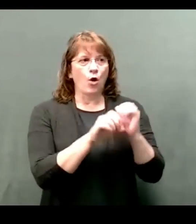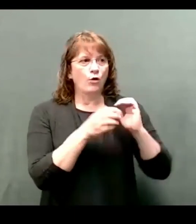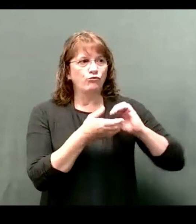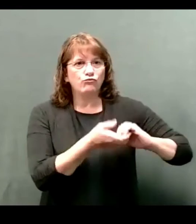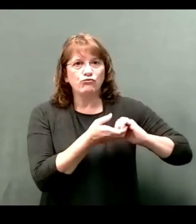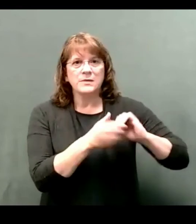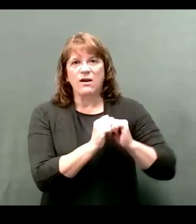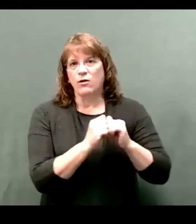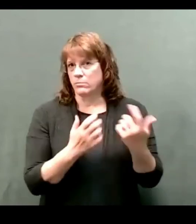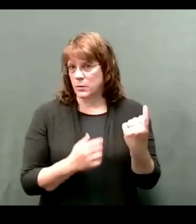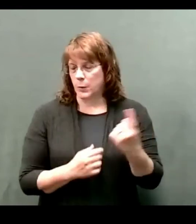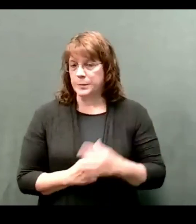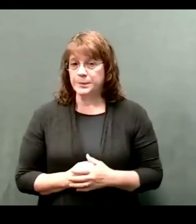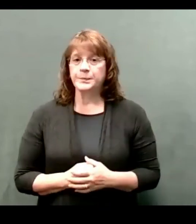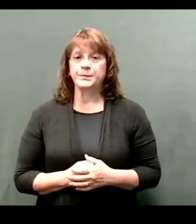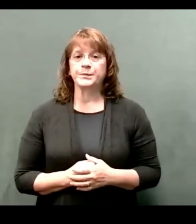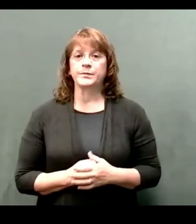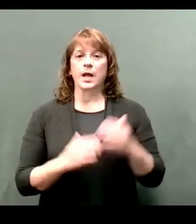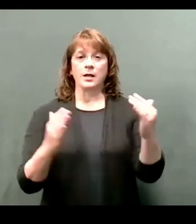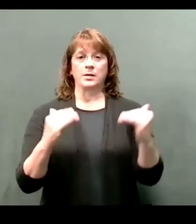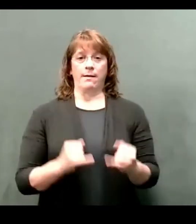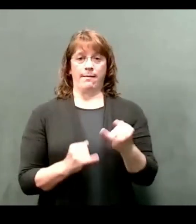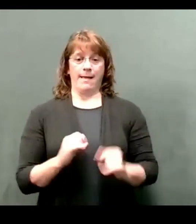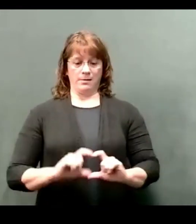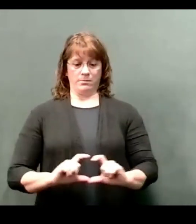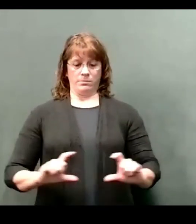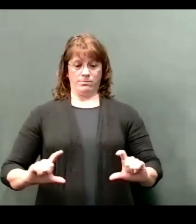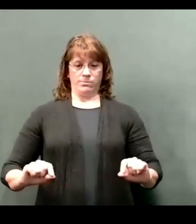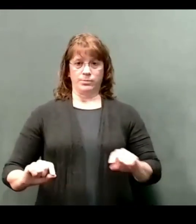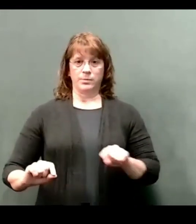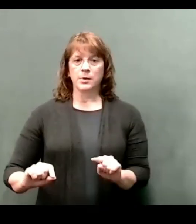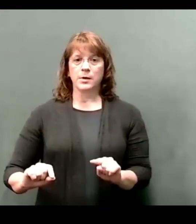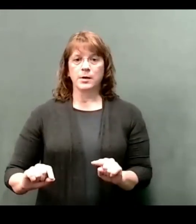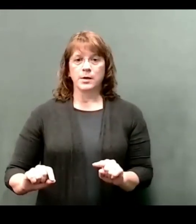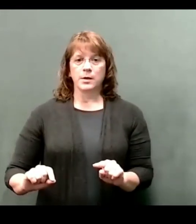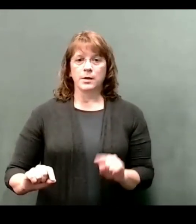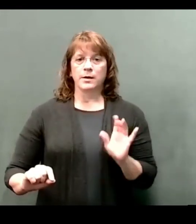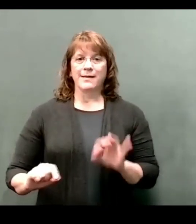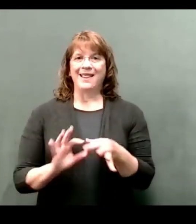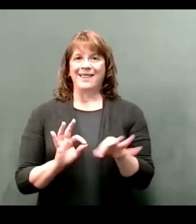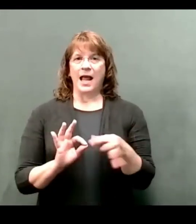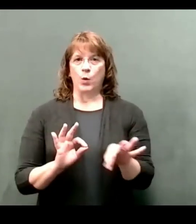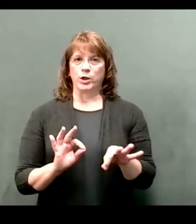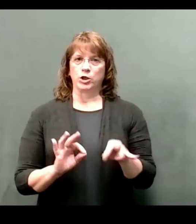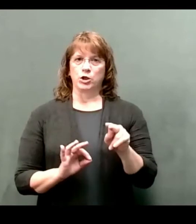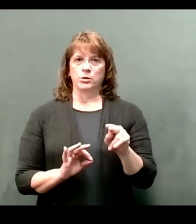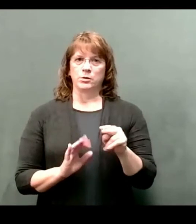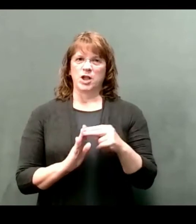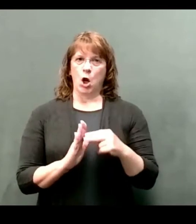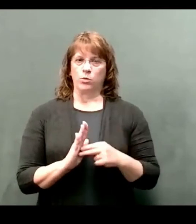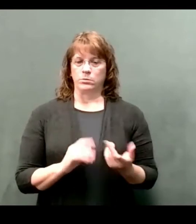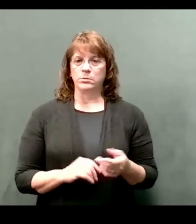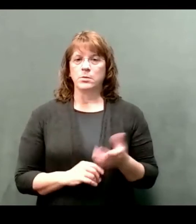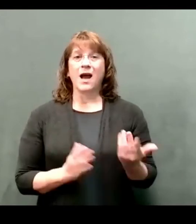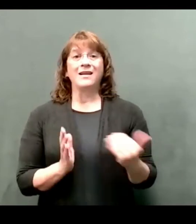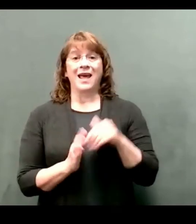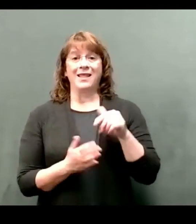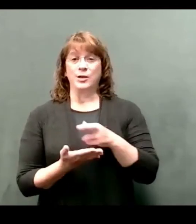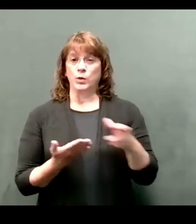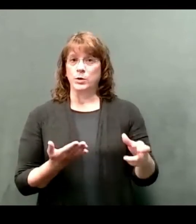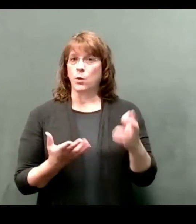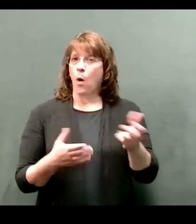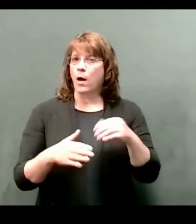collaborative model or anything along those lines. The next piece that we wanted to note here is this language note. So again, we wanted to make this